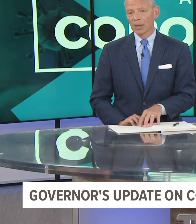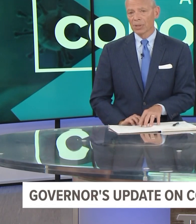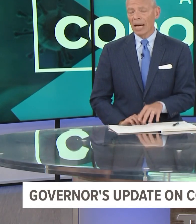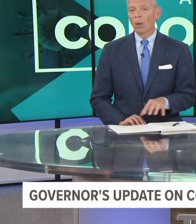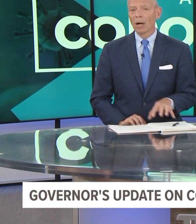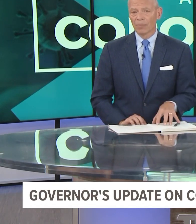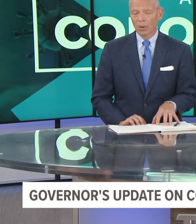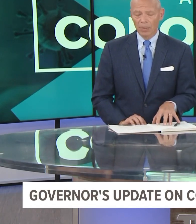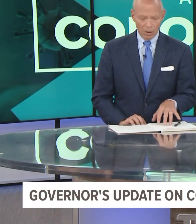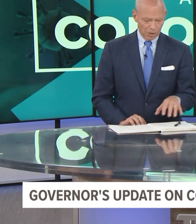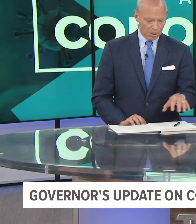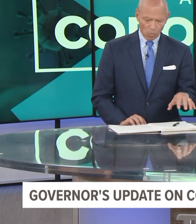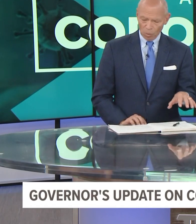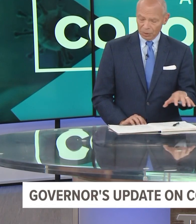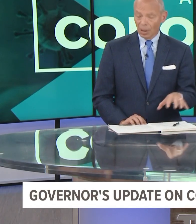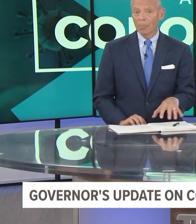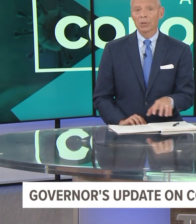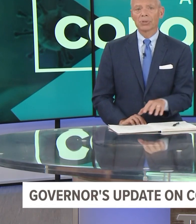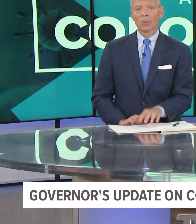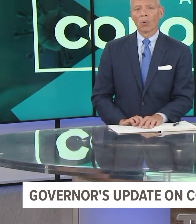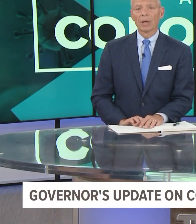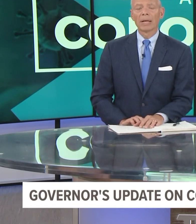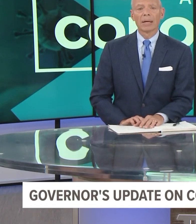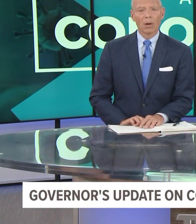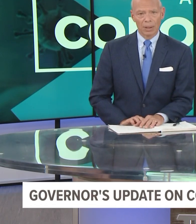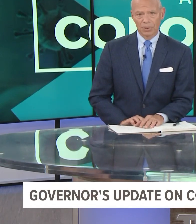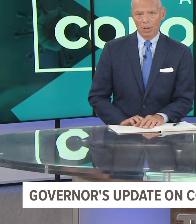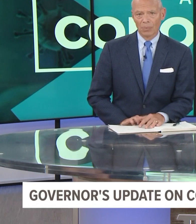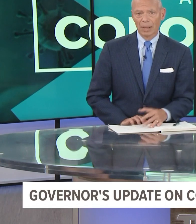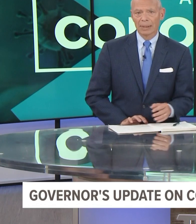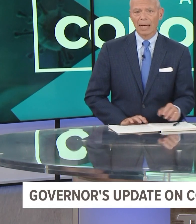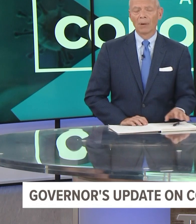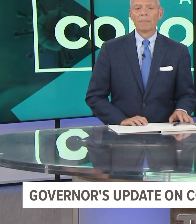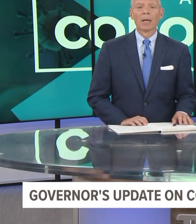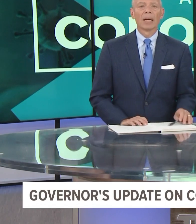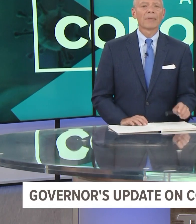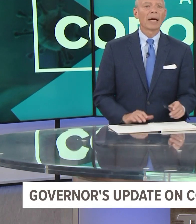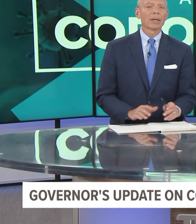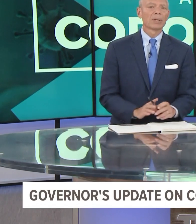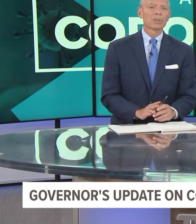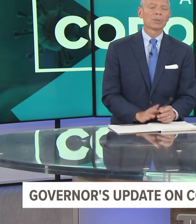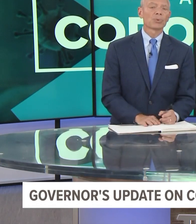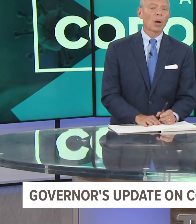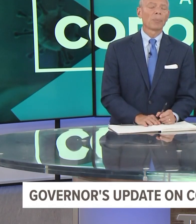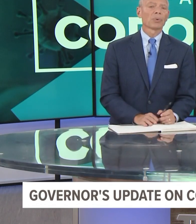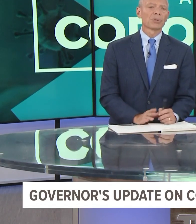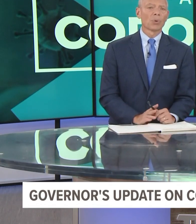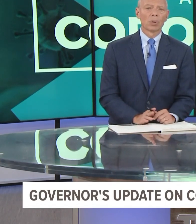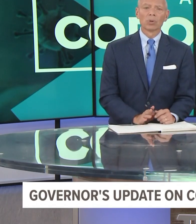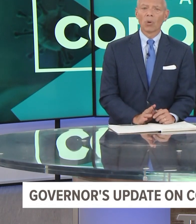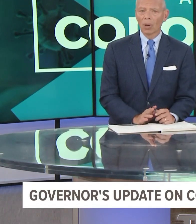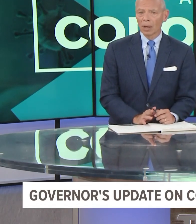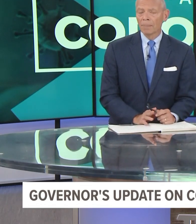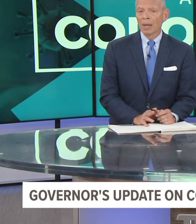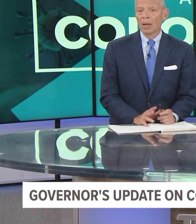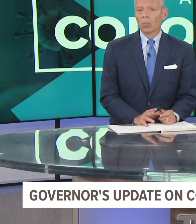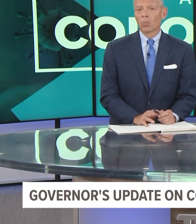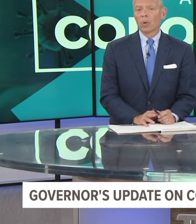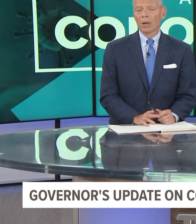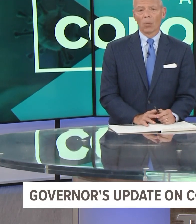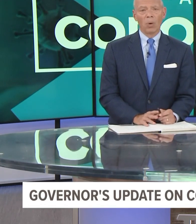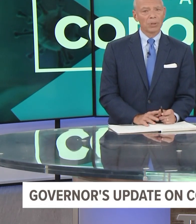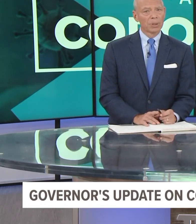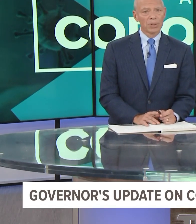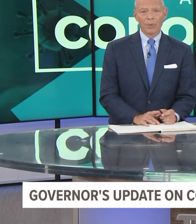this. However, there is a more predominant story in Arkansas right now, and that is Tropical Storm Laura. We